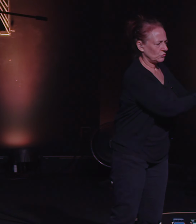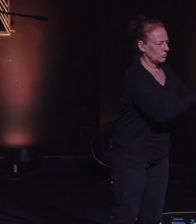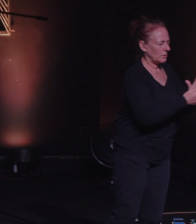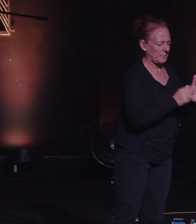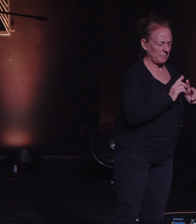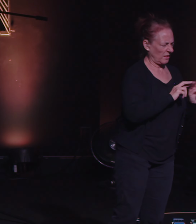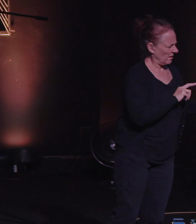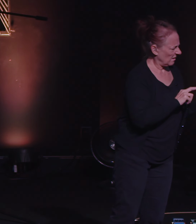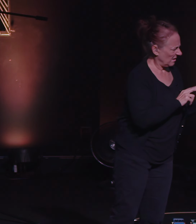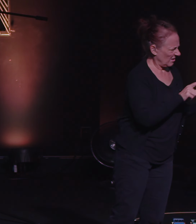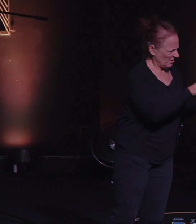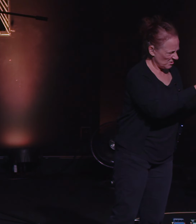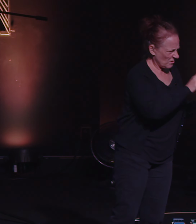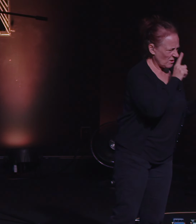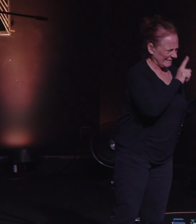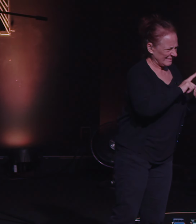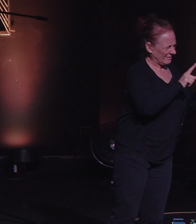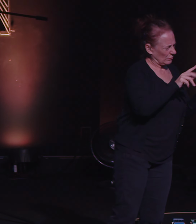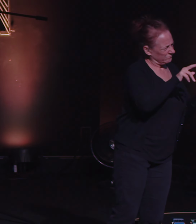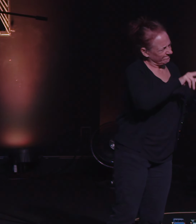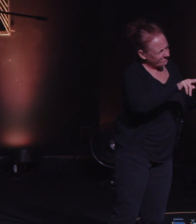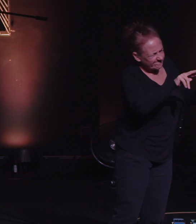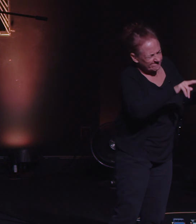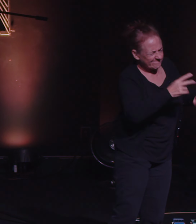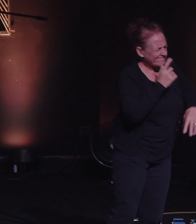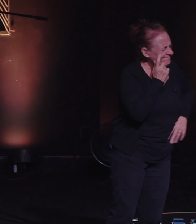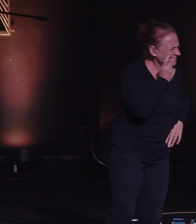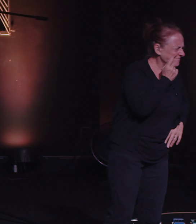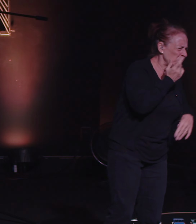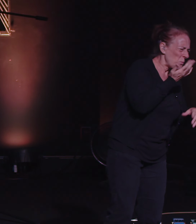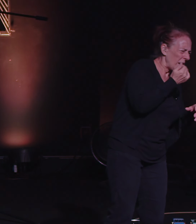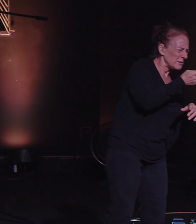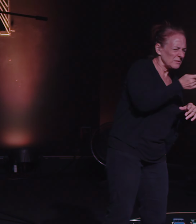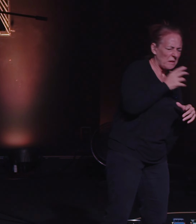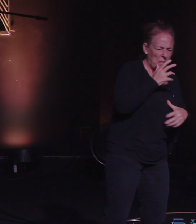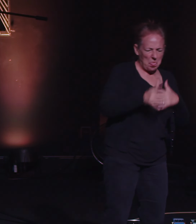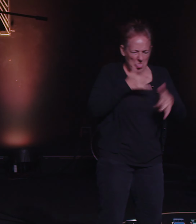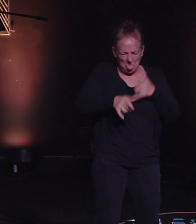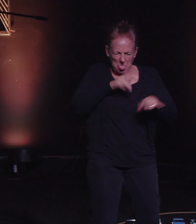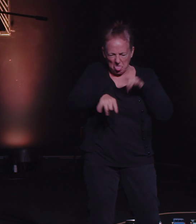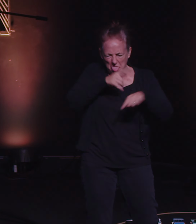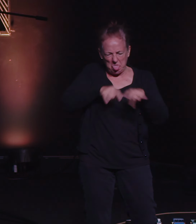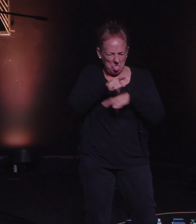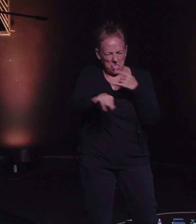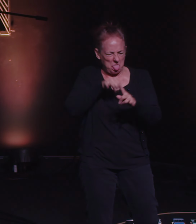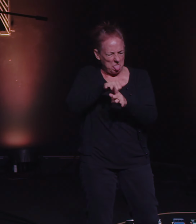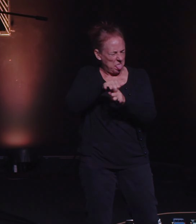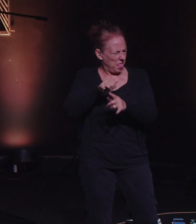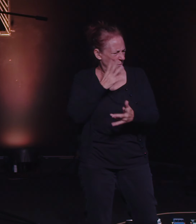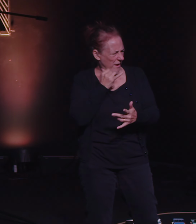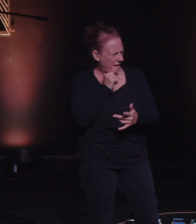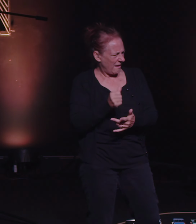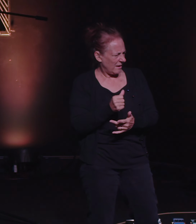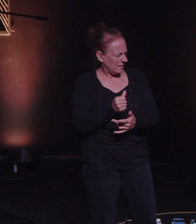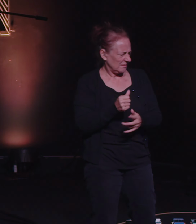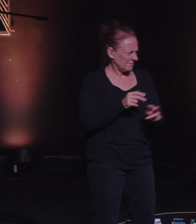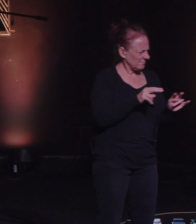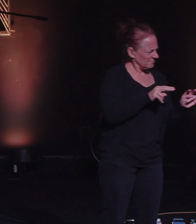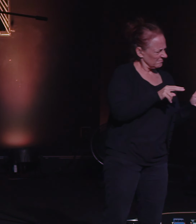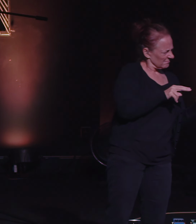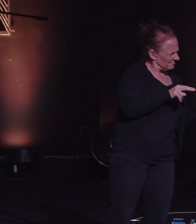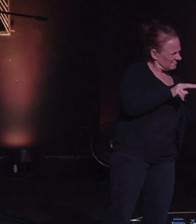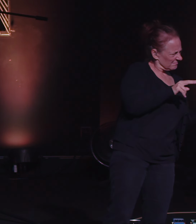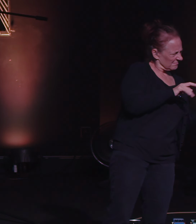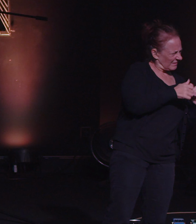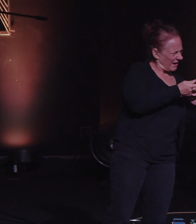I've been in ministry for 23 years and I still worry about what someone might say if I share Jesus with them. I still worry about how it might change the dynamic